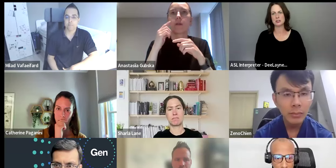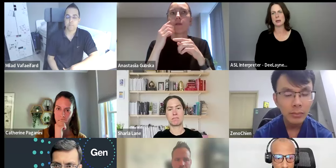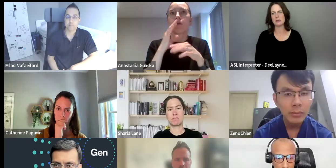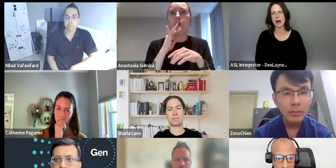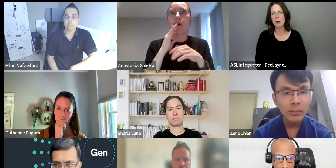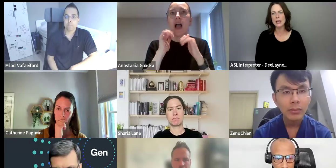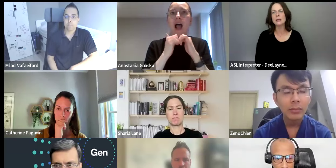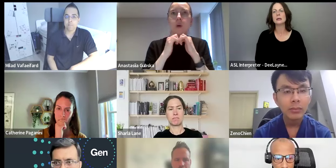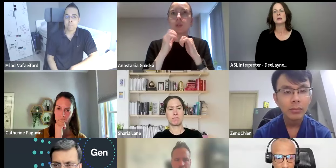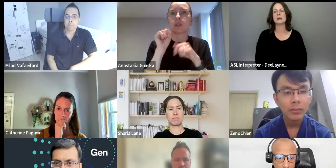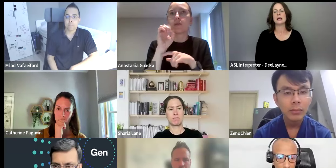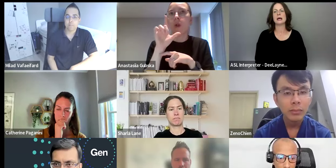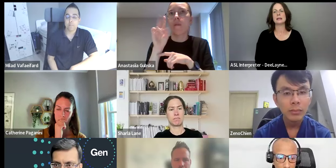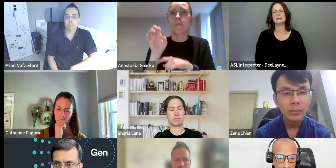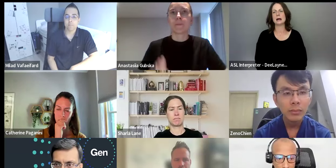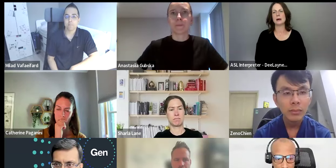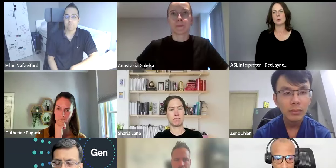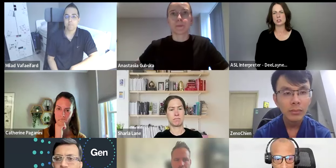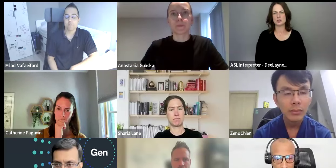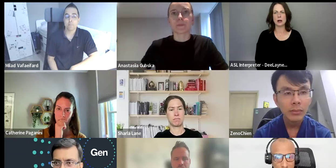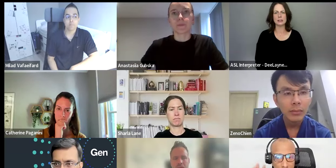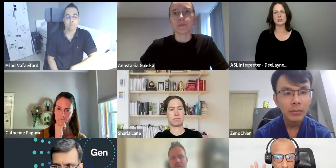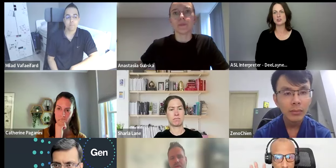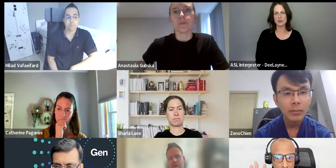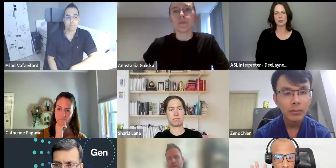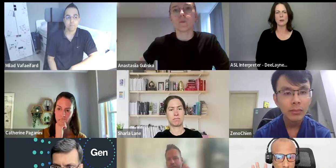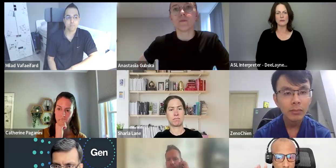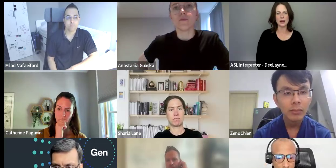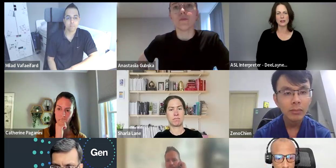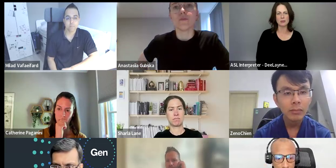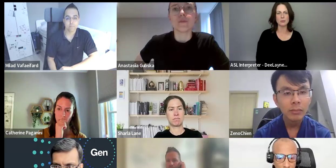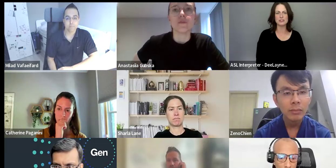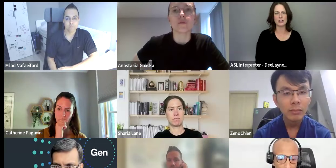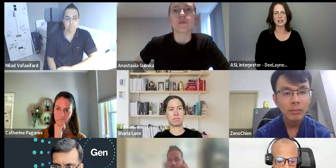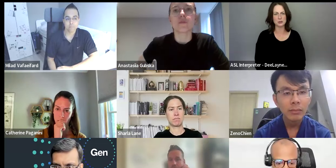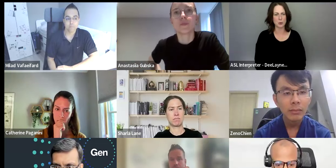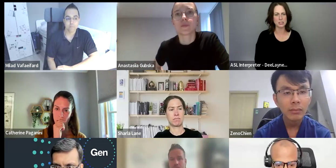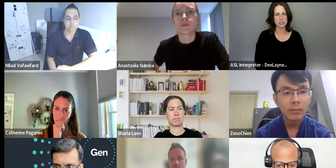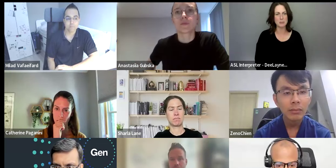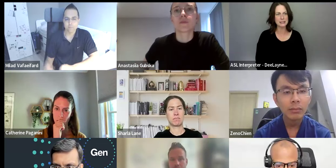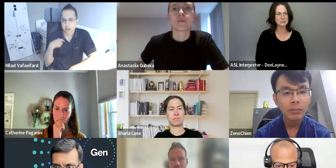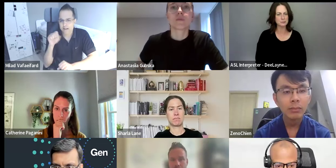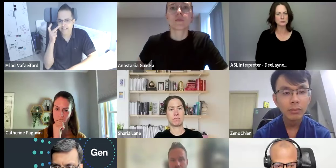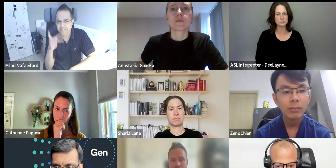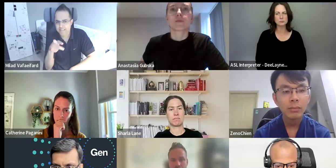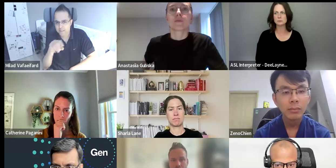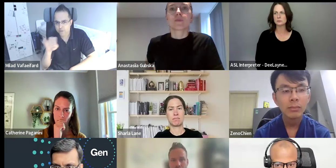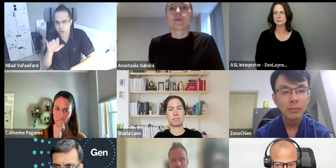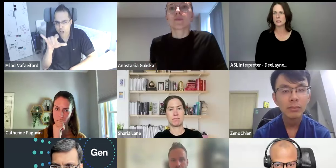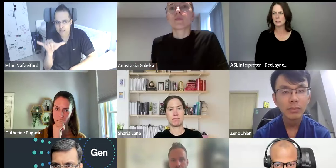can participate that way. And we're just trying to solve the problem of how to give people different entry points to the meetings.